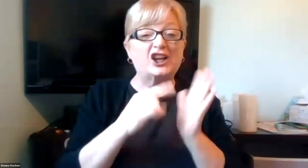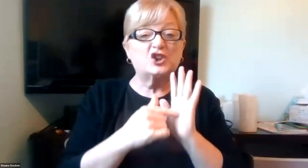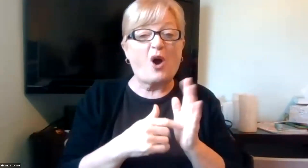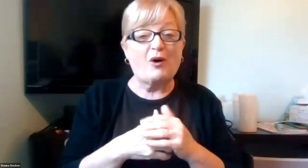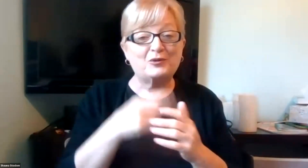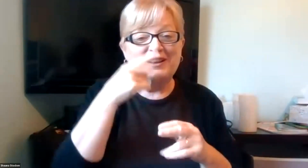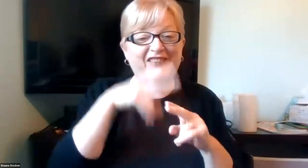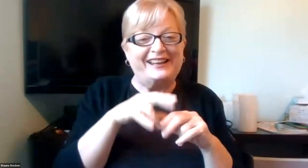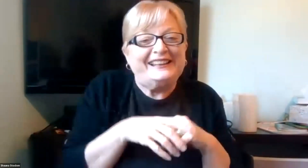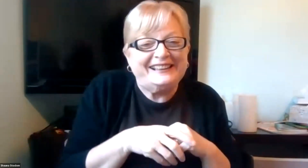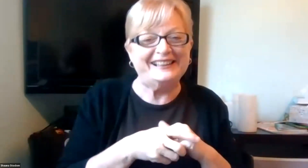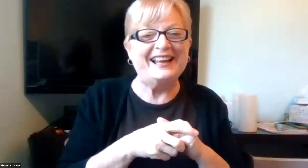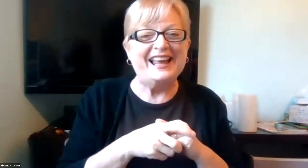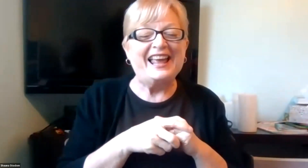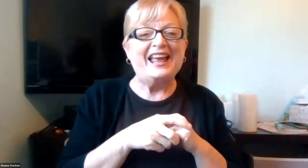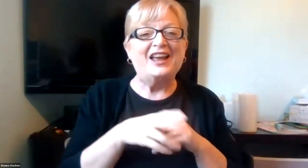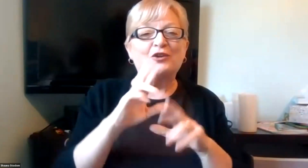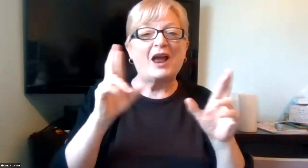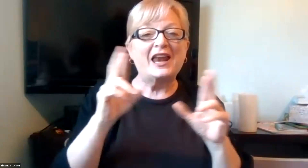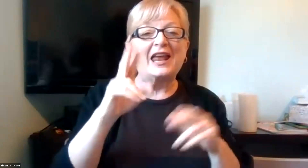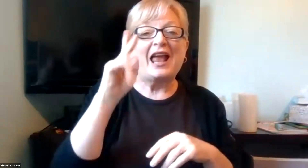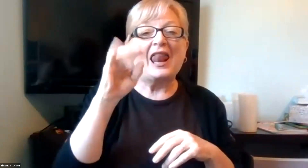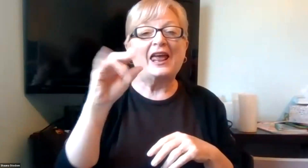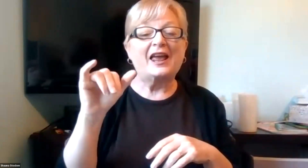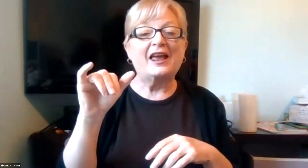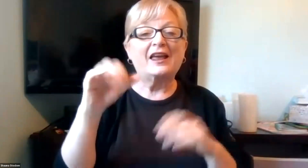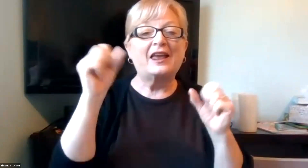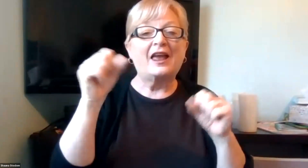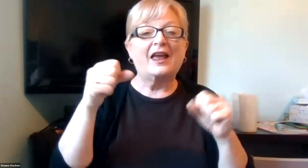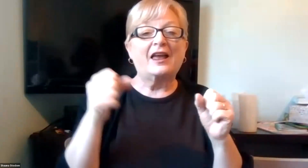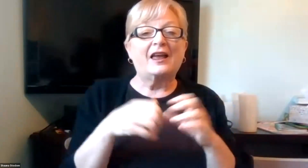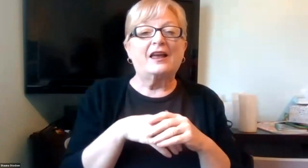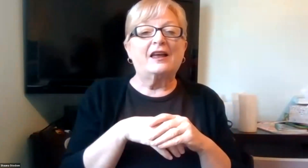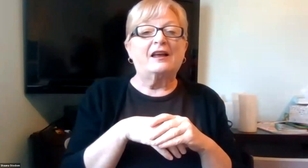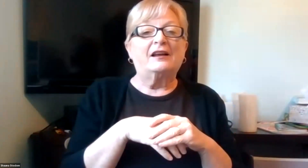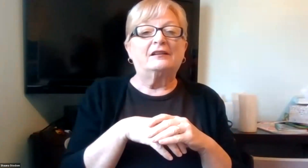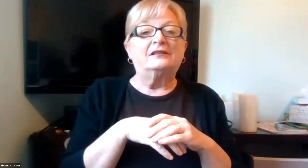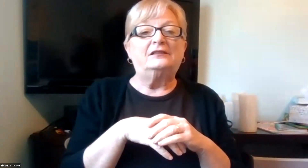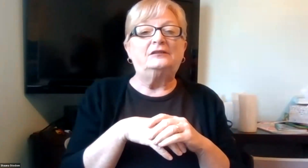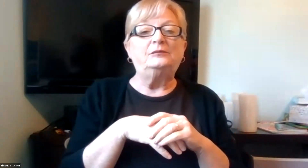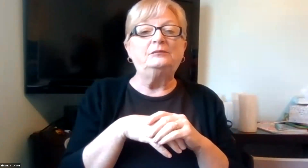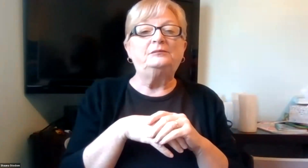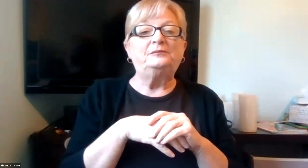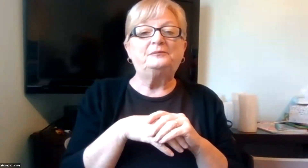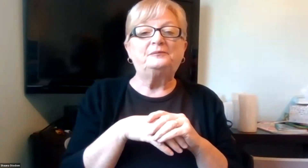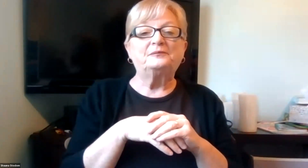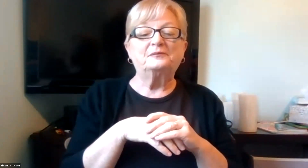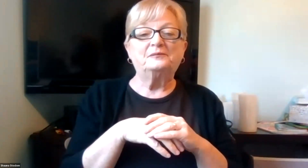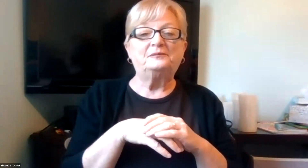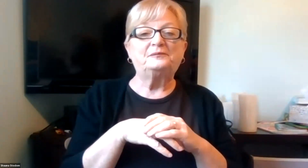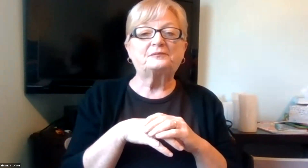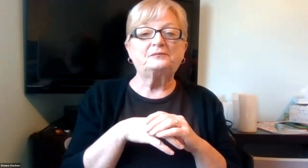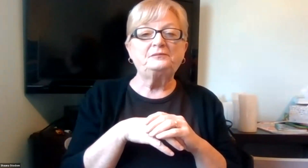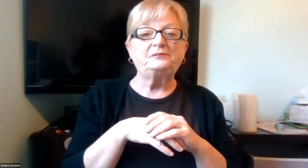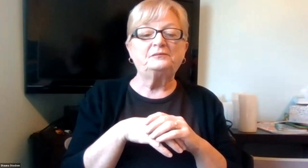fun. Did you say you're ready, Kelly? I am. I just have to get the screen sharing with the sound. So when